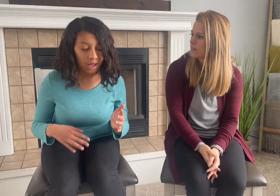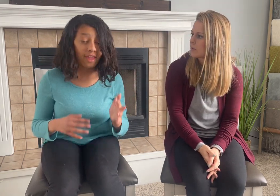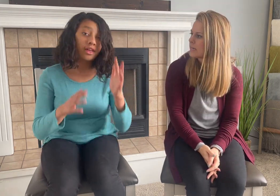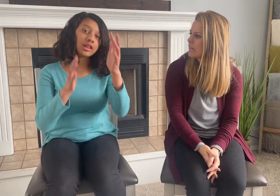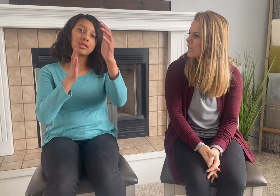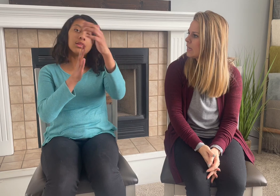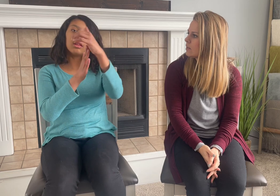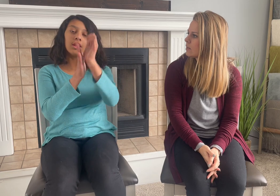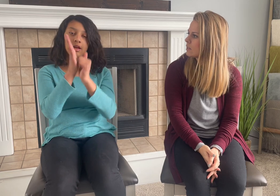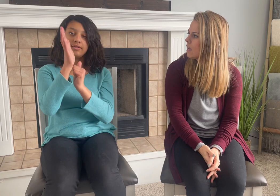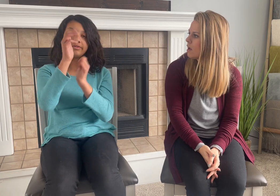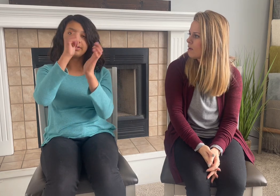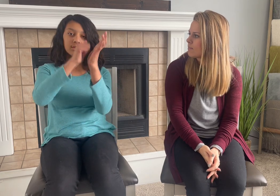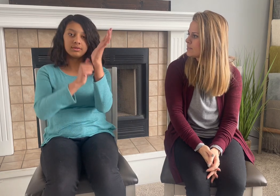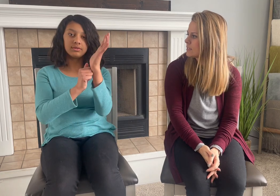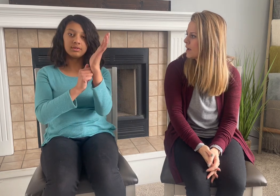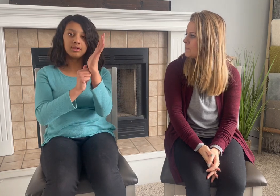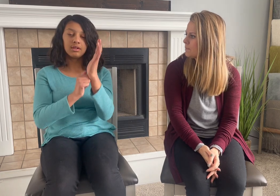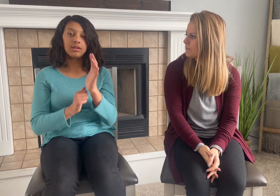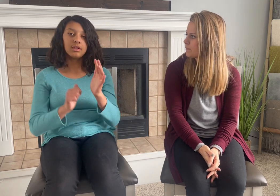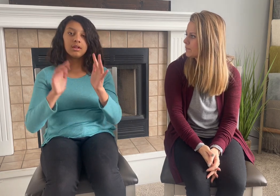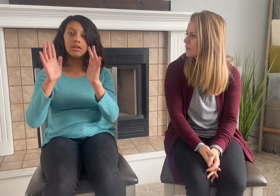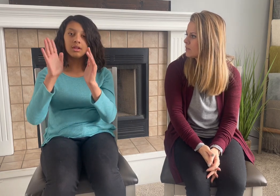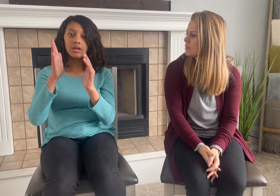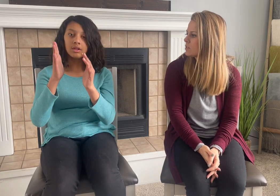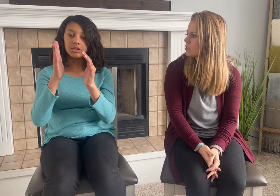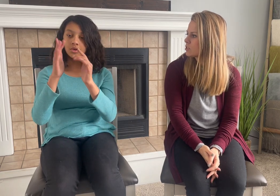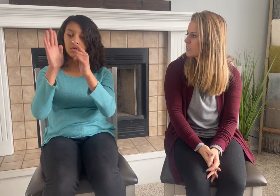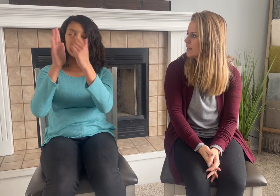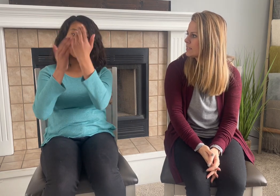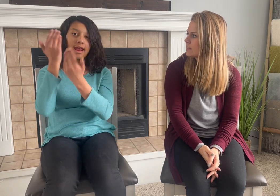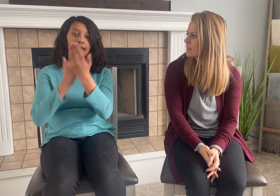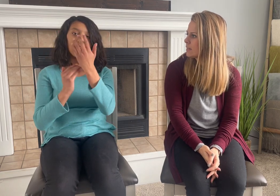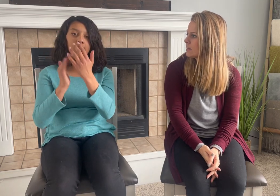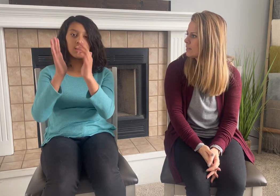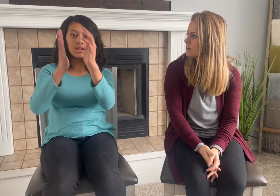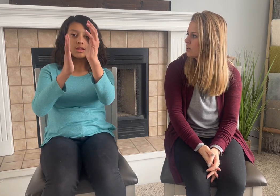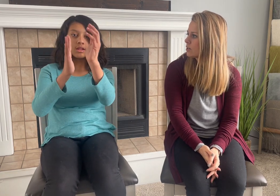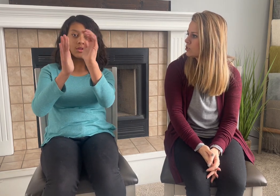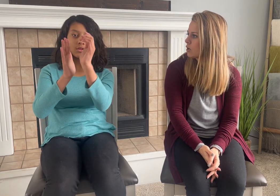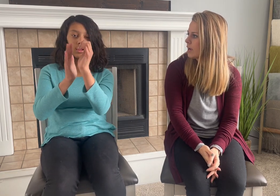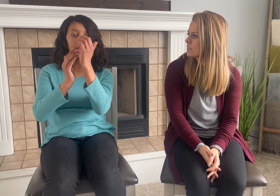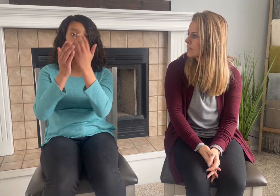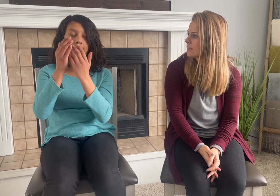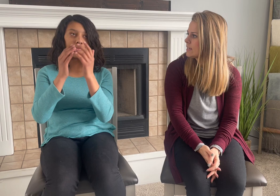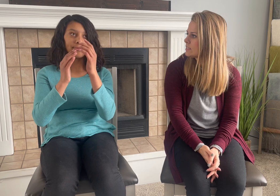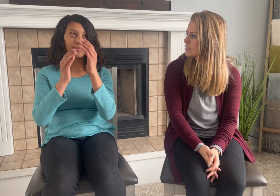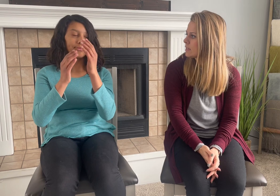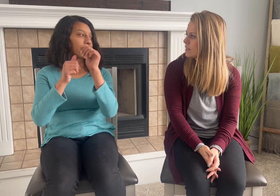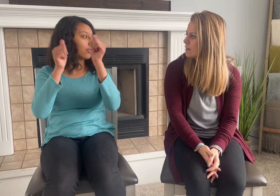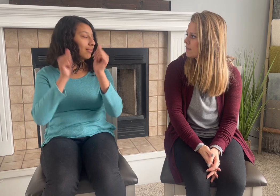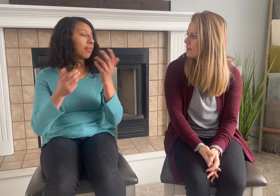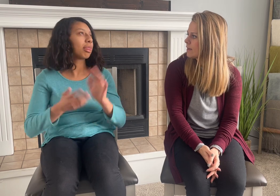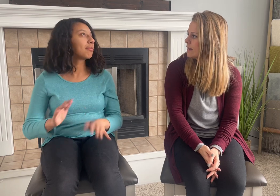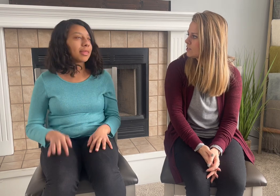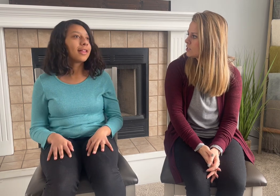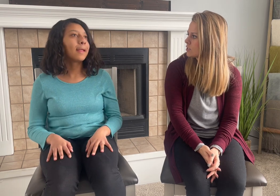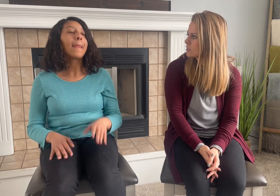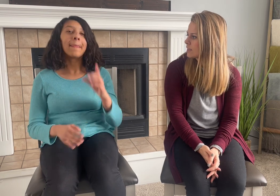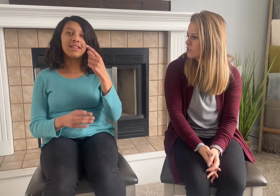they would need gloves. Yep. So you're just gonna, you're gonna show your hands like this. And it just looks like the